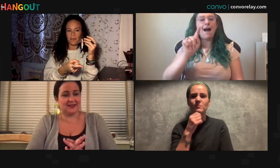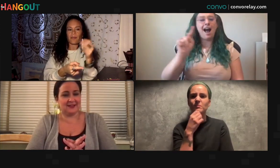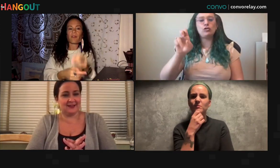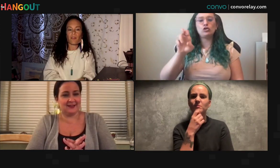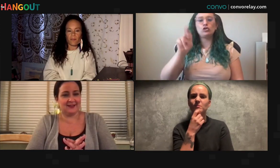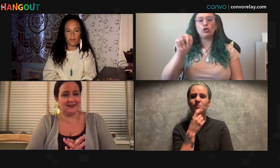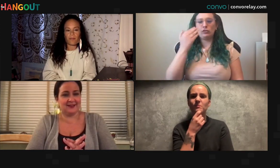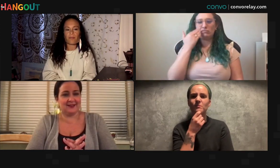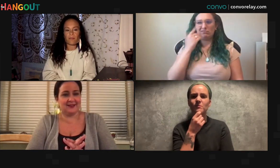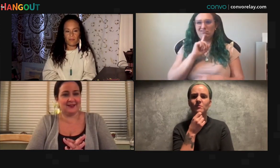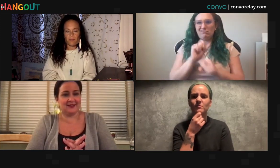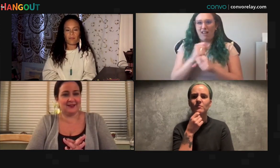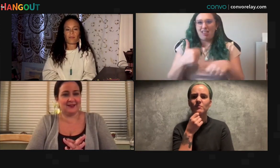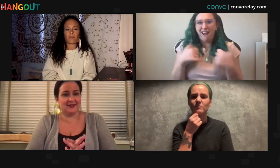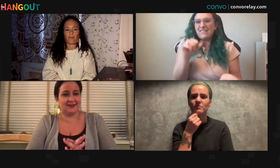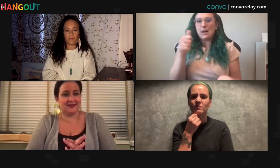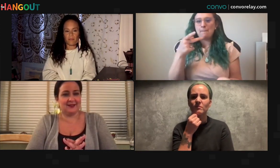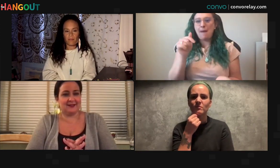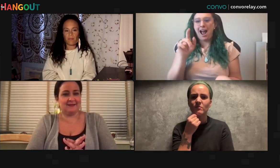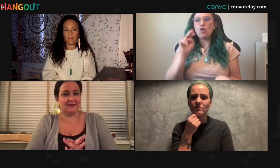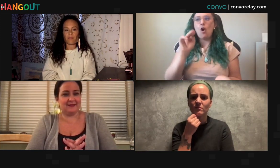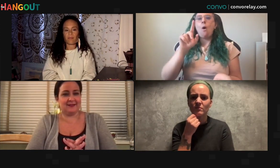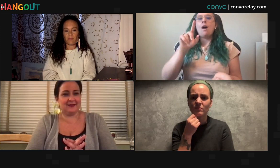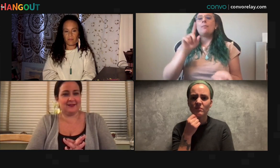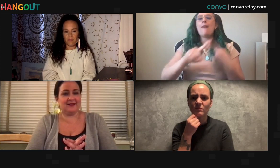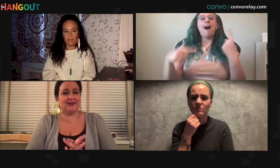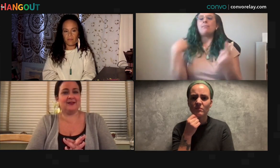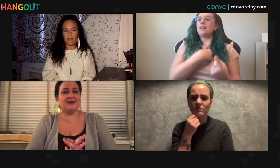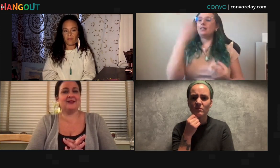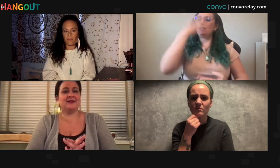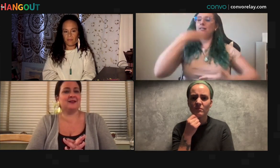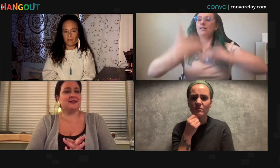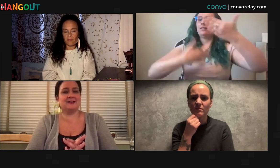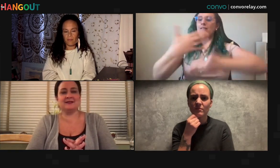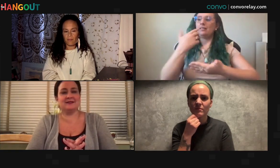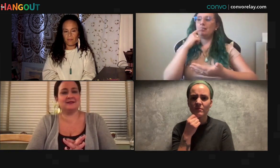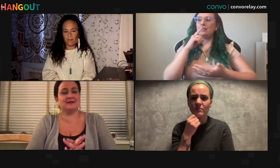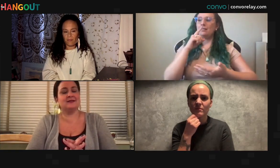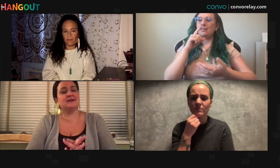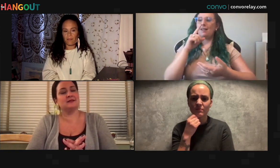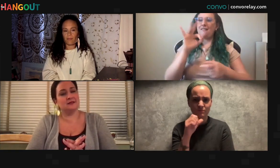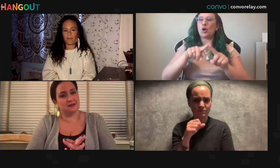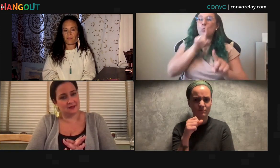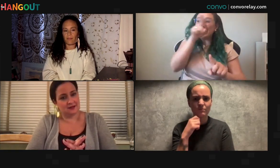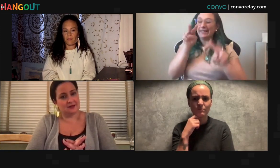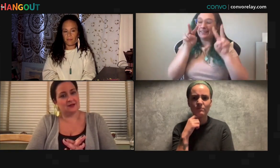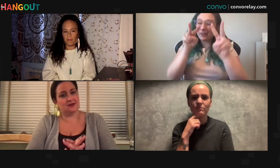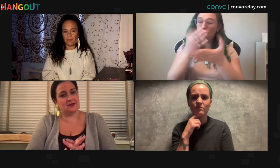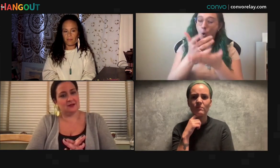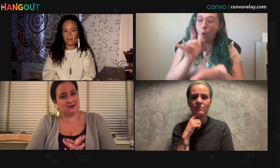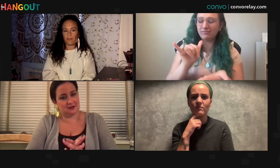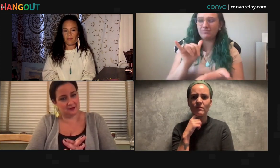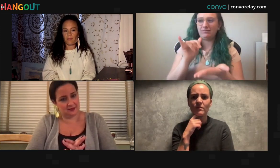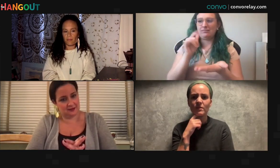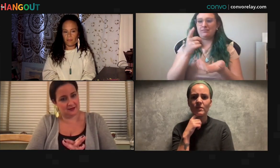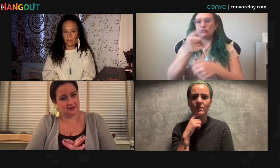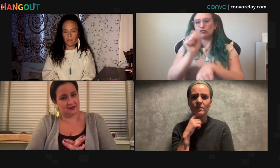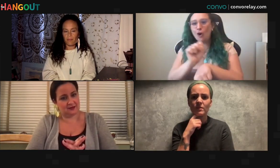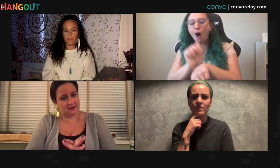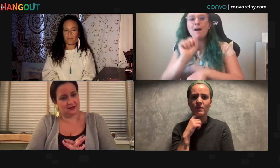have examples of that? This is Allison. Life is a pattern and it really connects with all the patterns that go on. But a lot of us just go through life